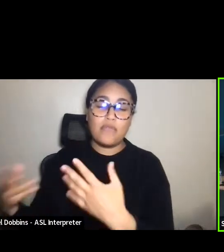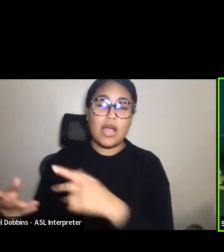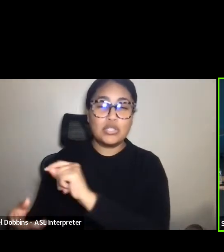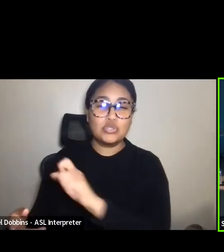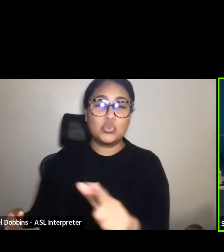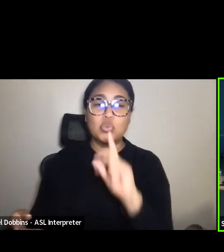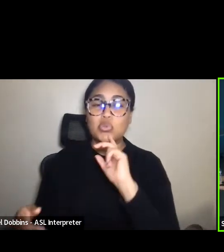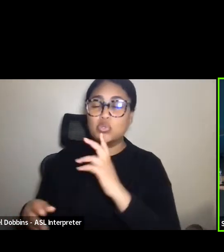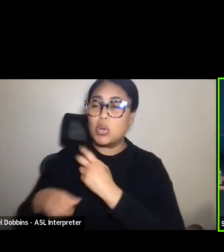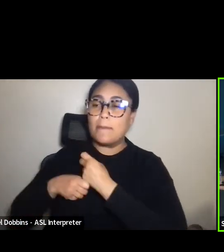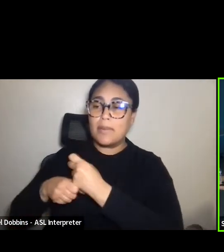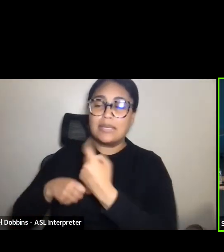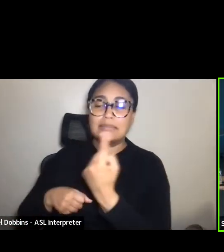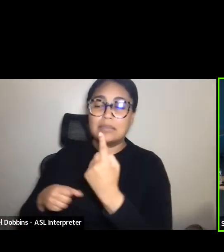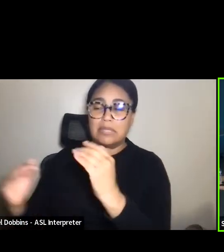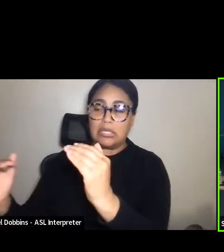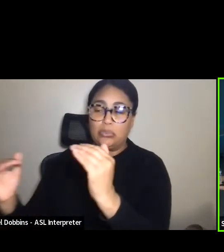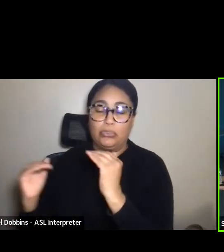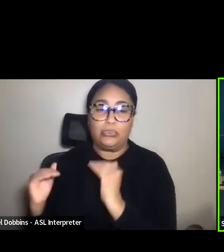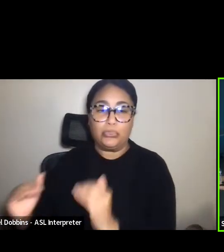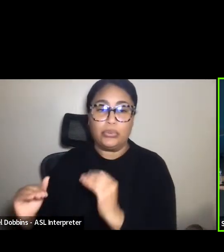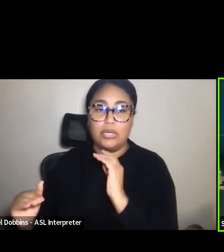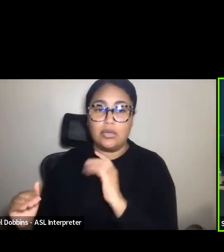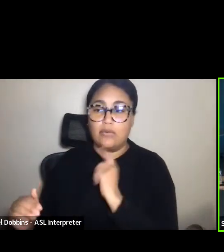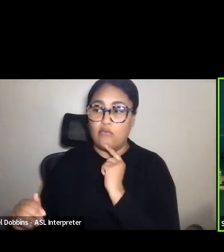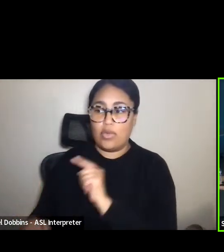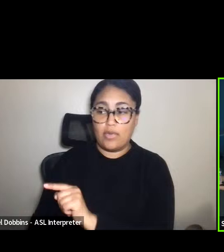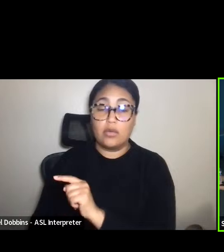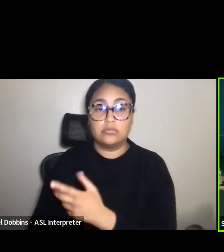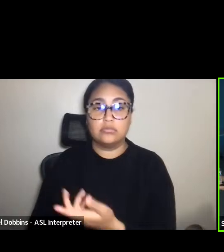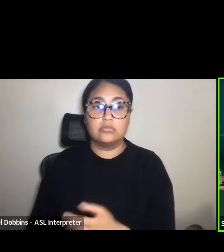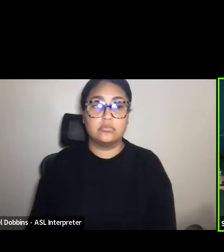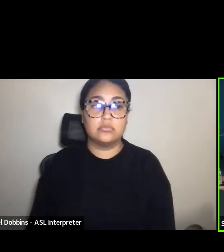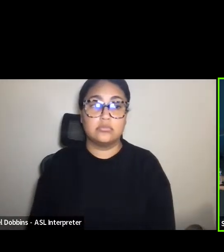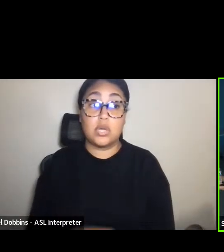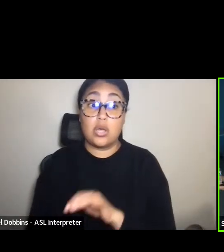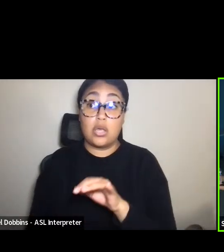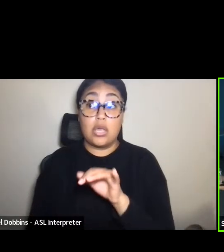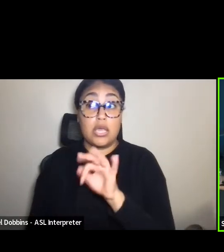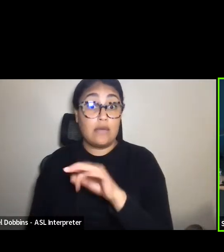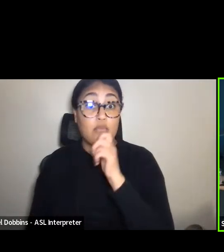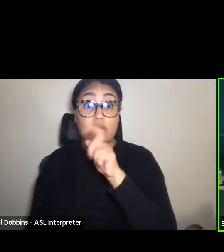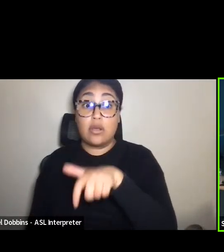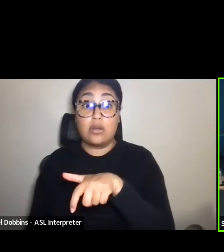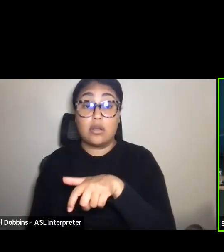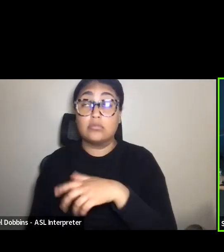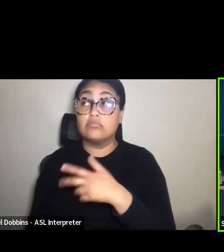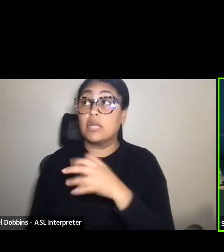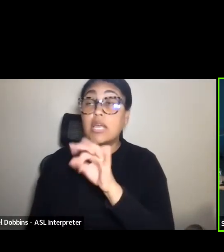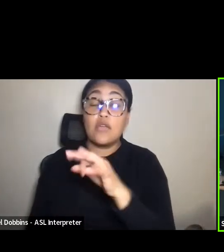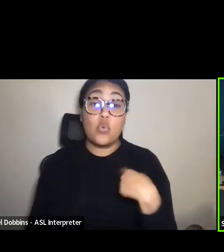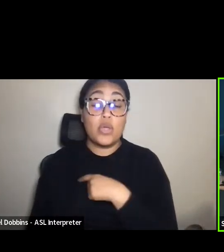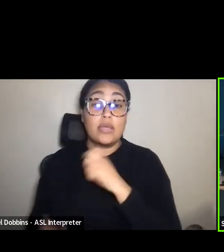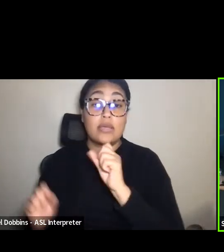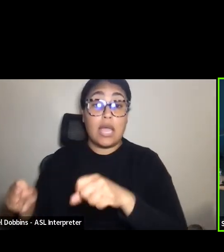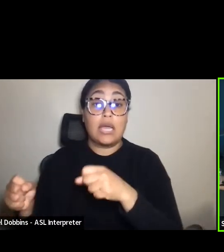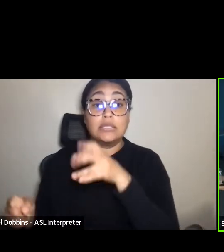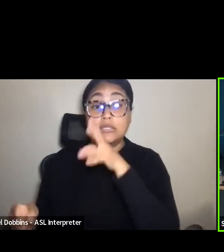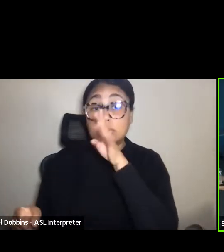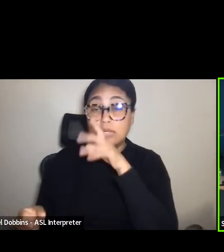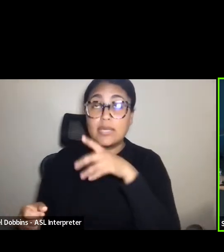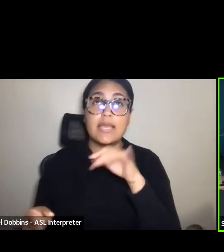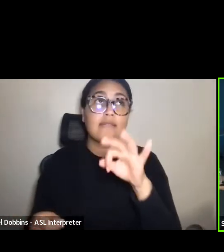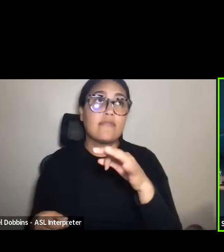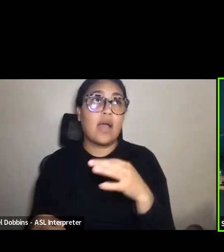create something less advanced. What if we don't need to do that? What if we're able to speak, like I said, I'm in